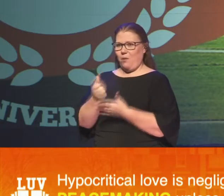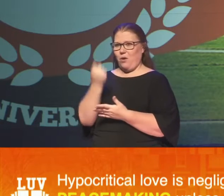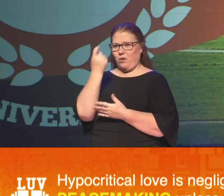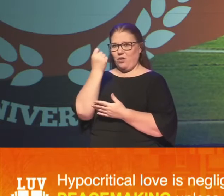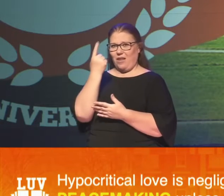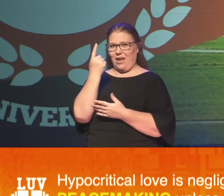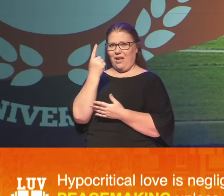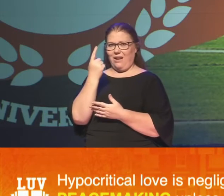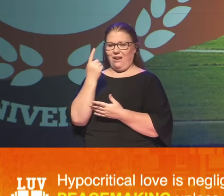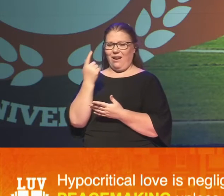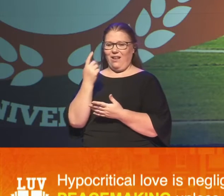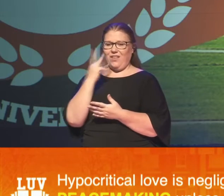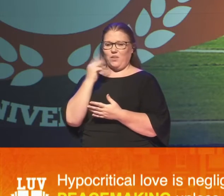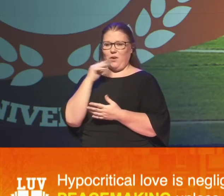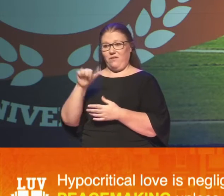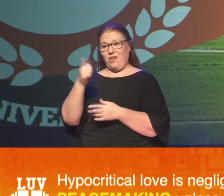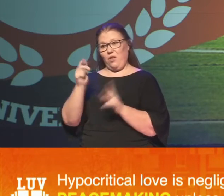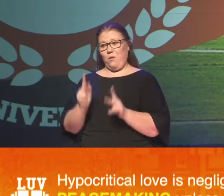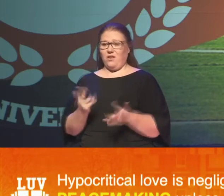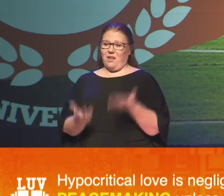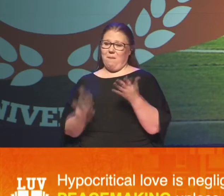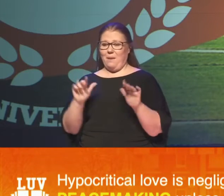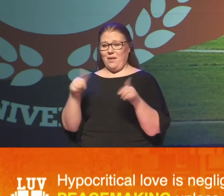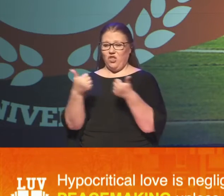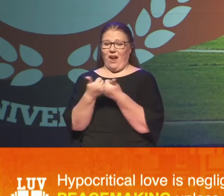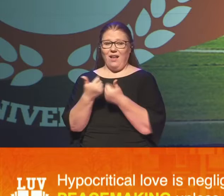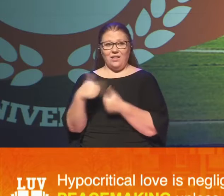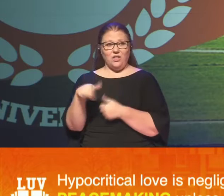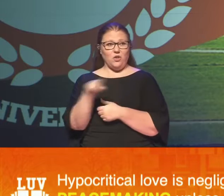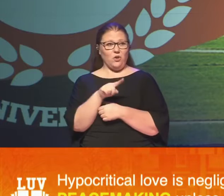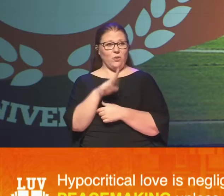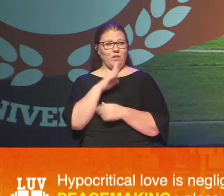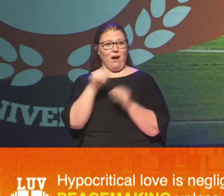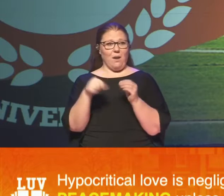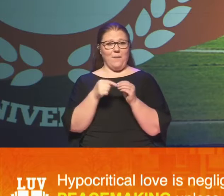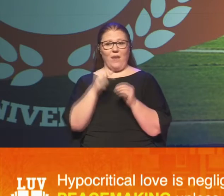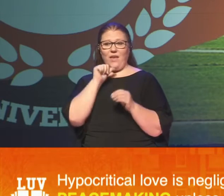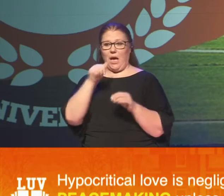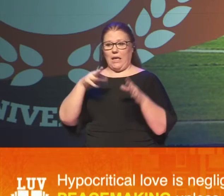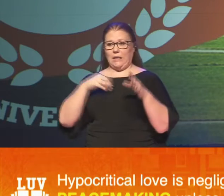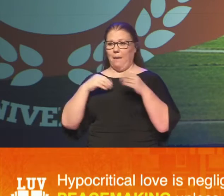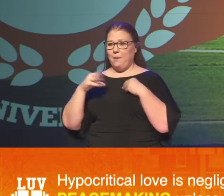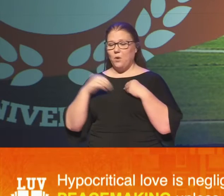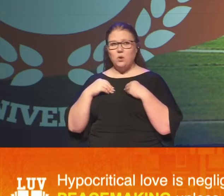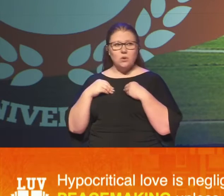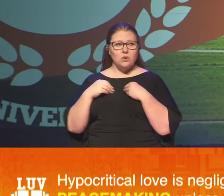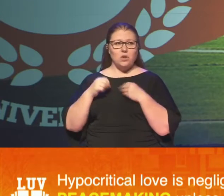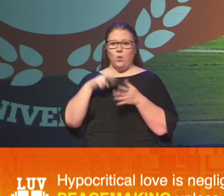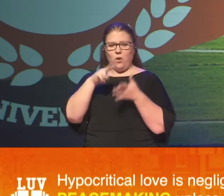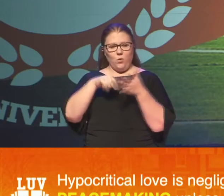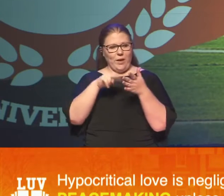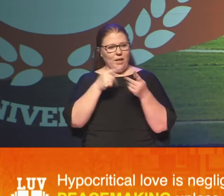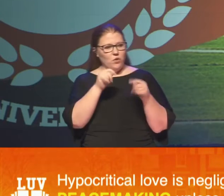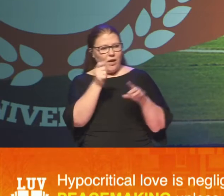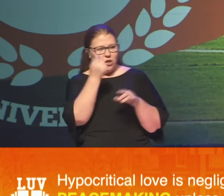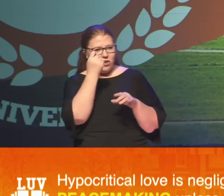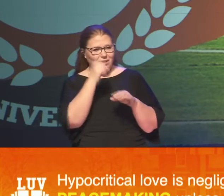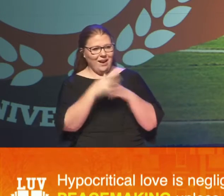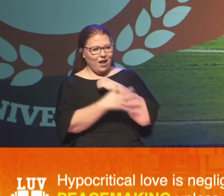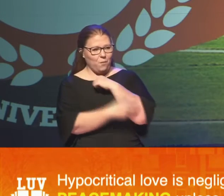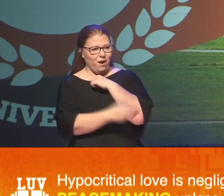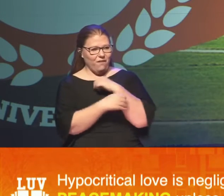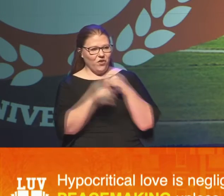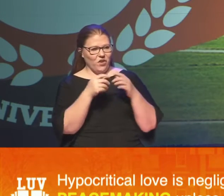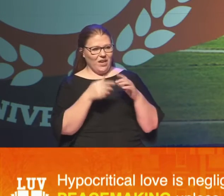the experience of another, that might challenge you? We talk about the unacceptables. Are we reading to understand how poverty works